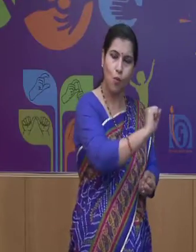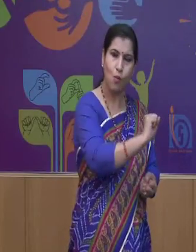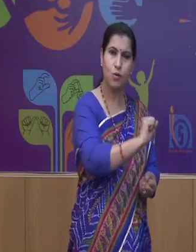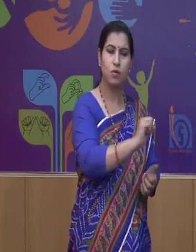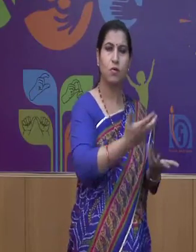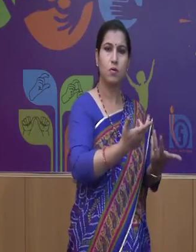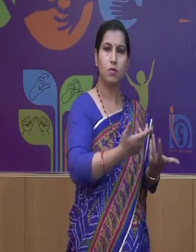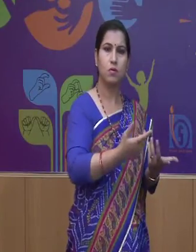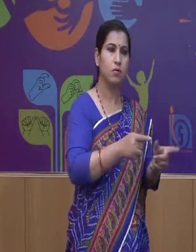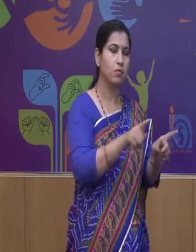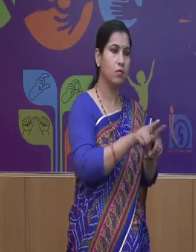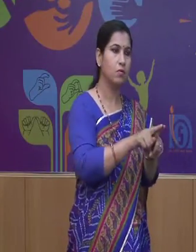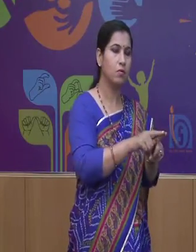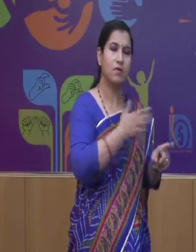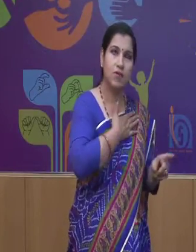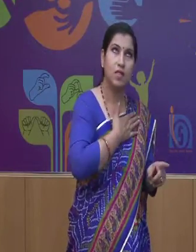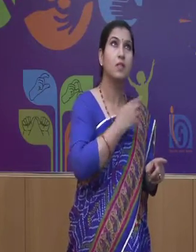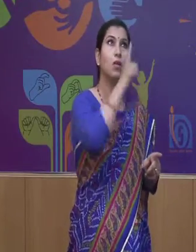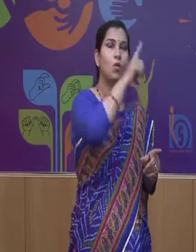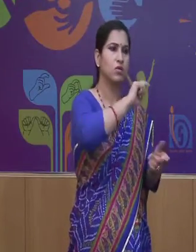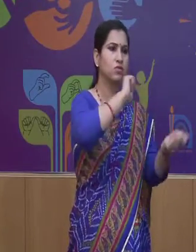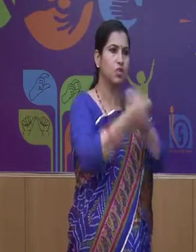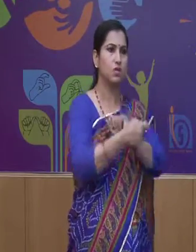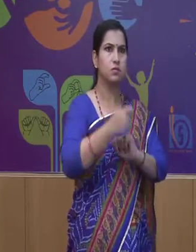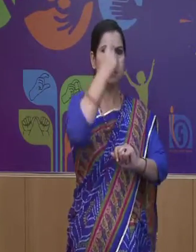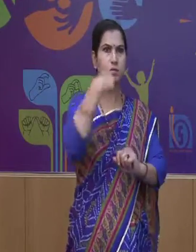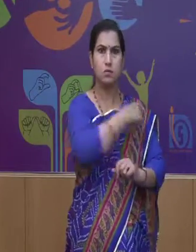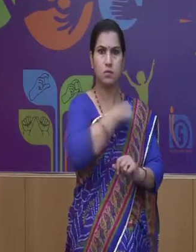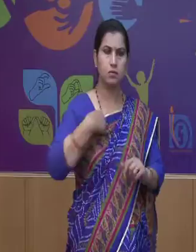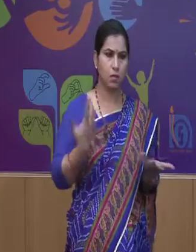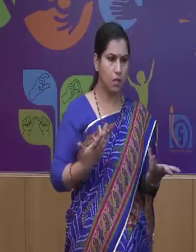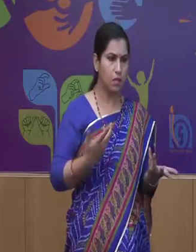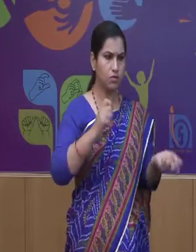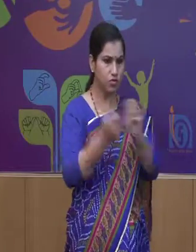to Christianity.